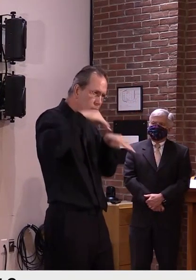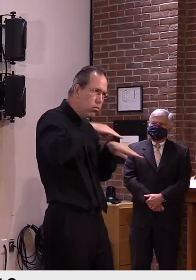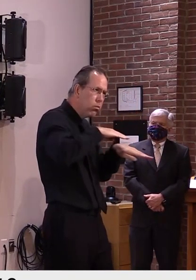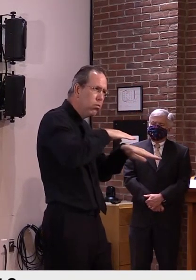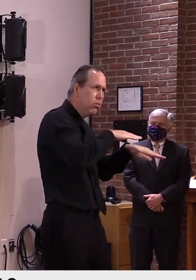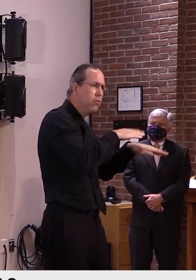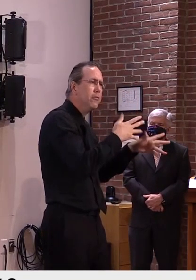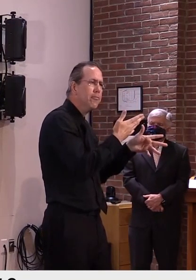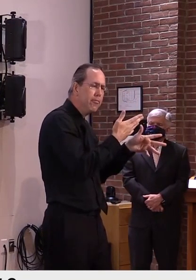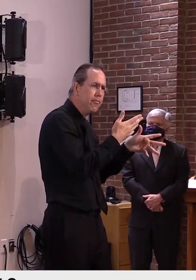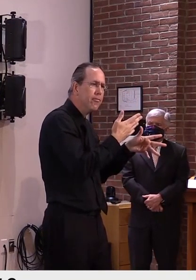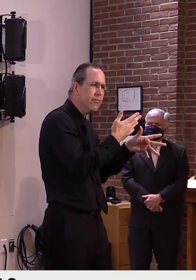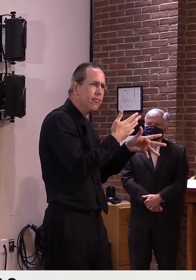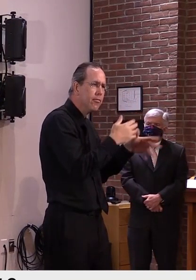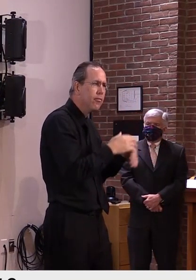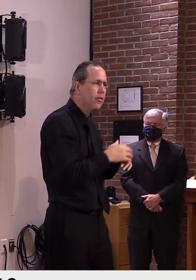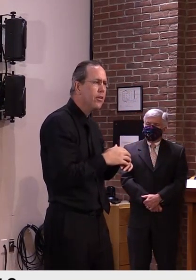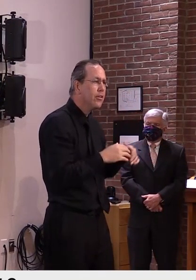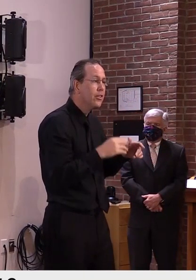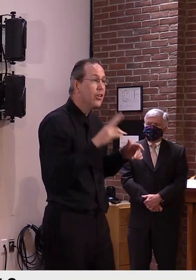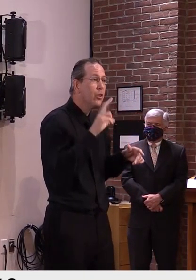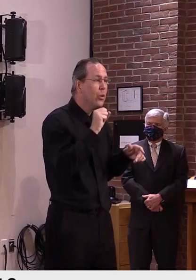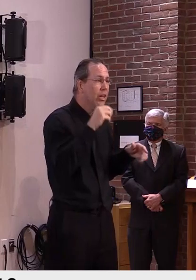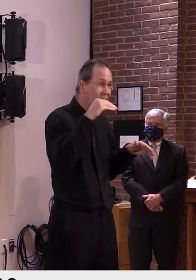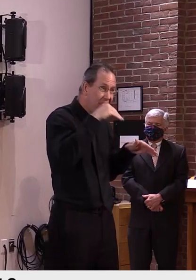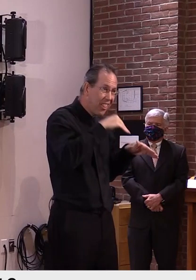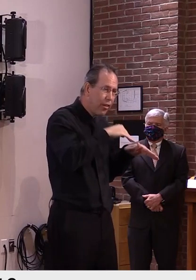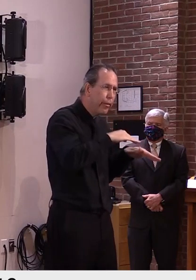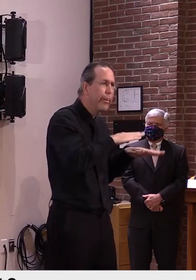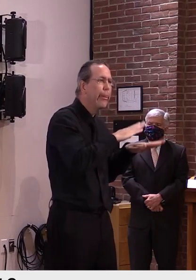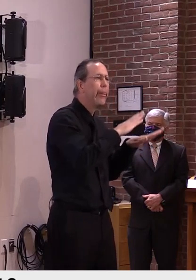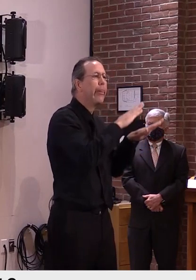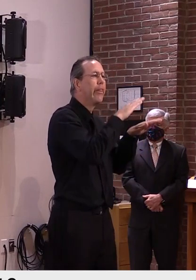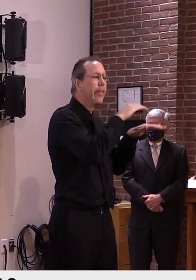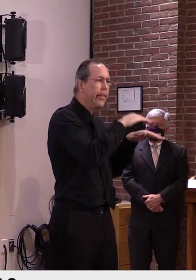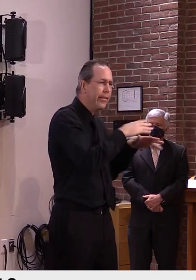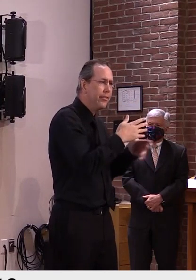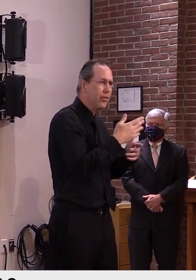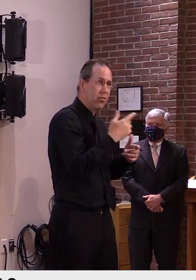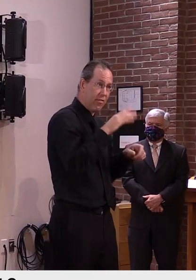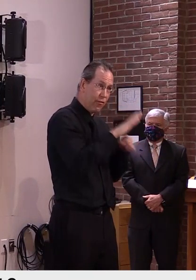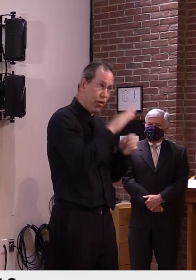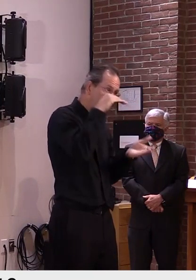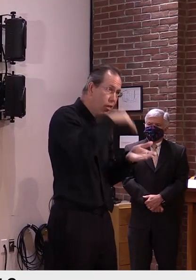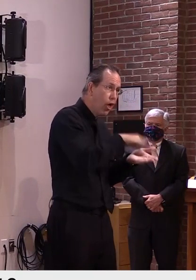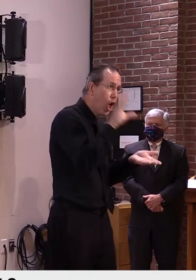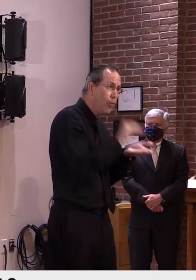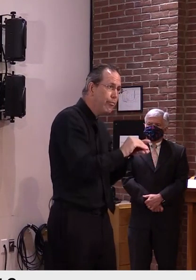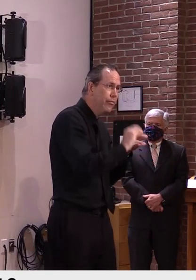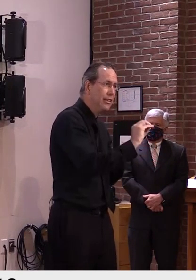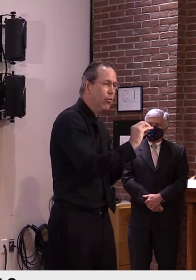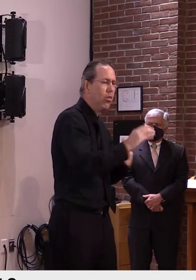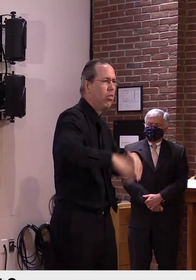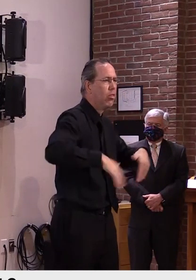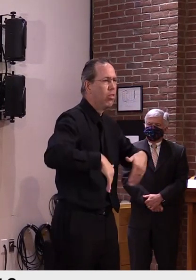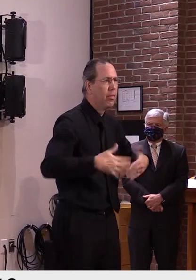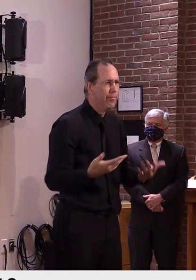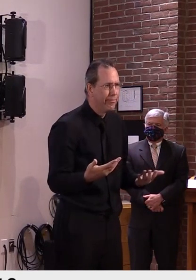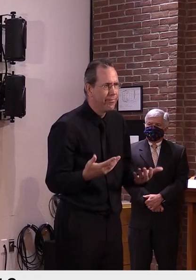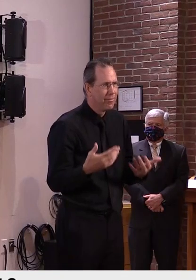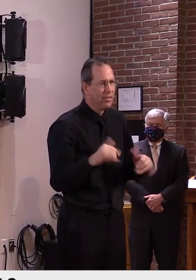that's really, for our country, just a continuation of what's happened. I will say, if you look at the Vermont curve, I mean, we really have come